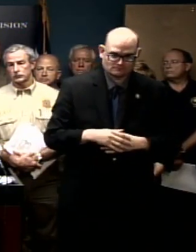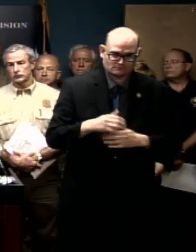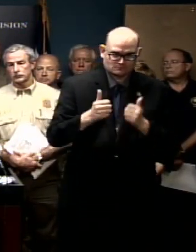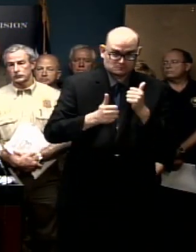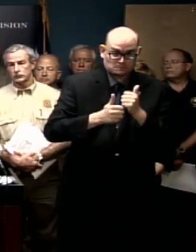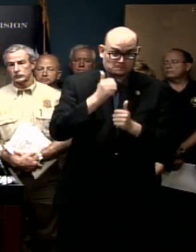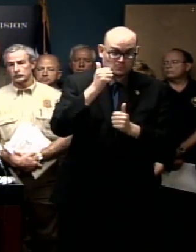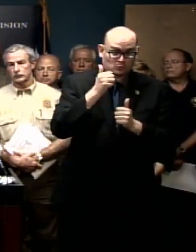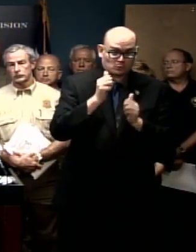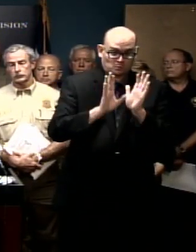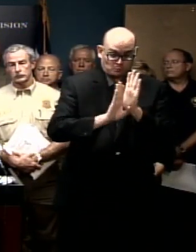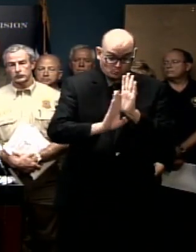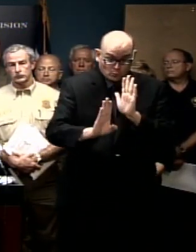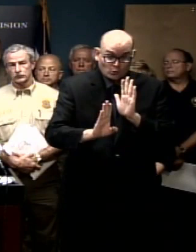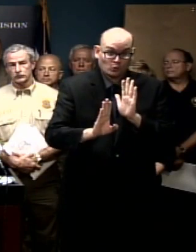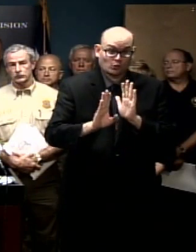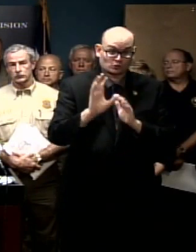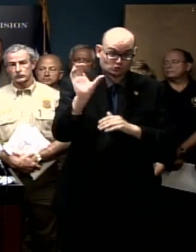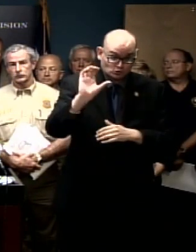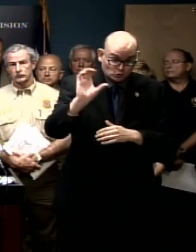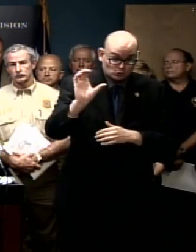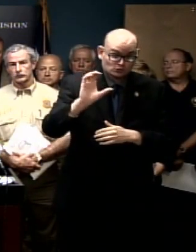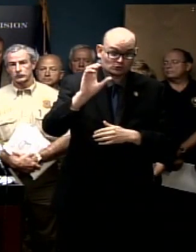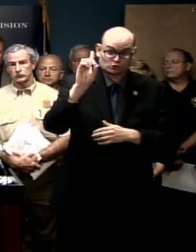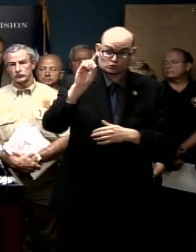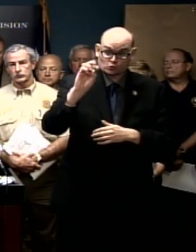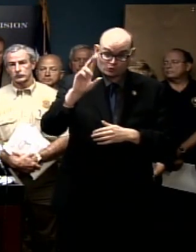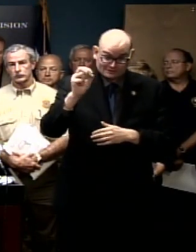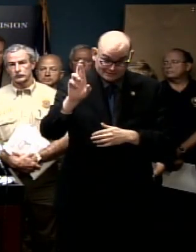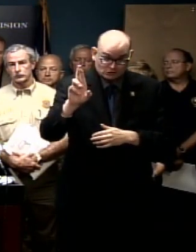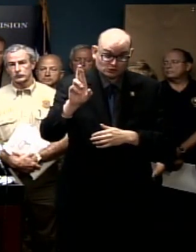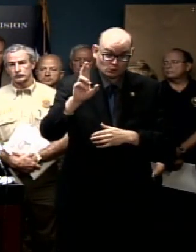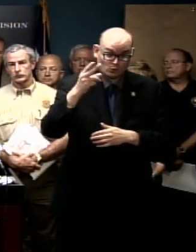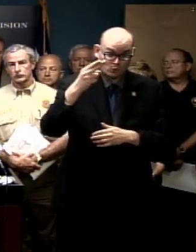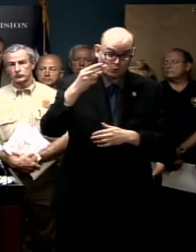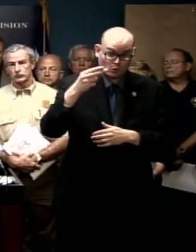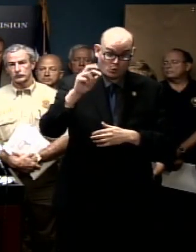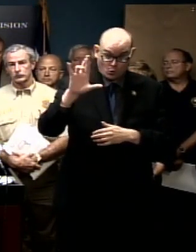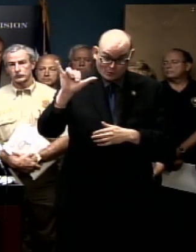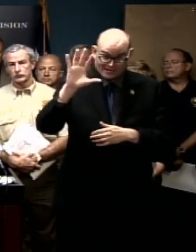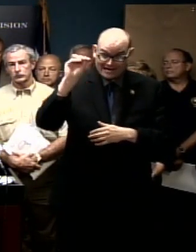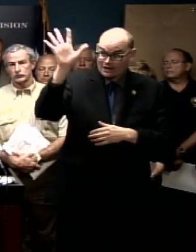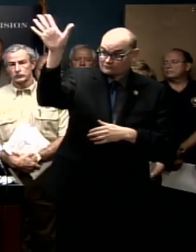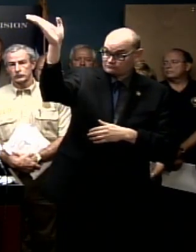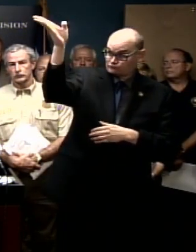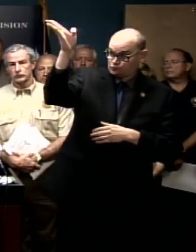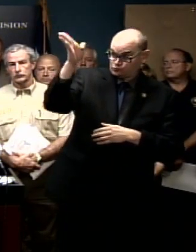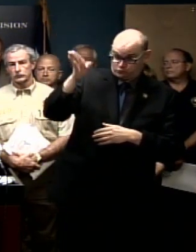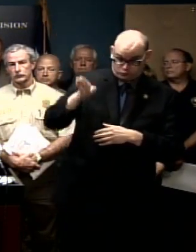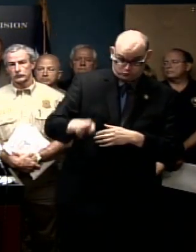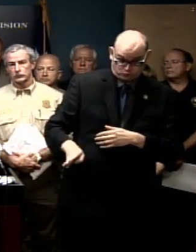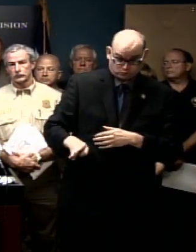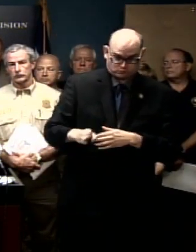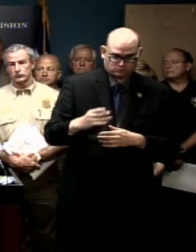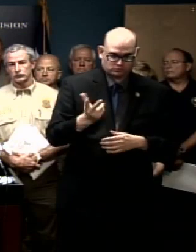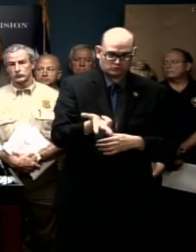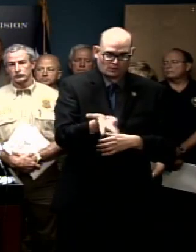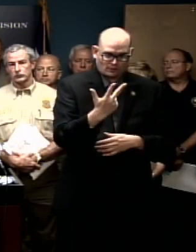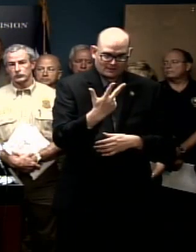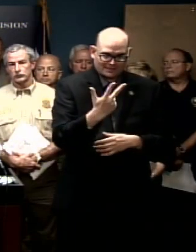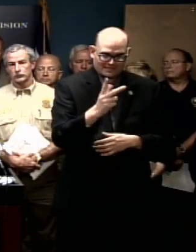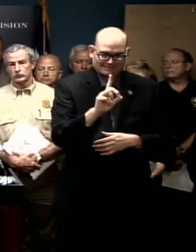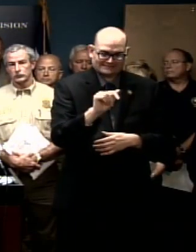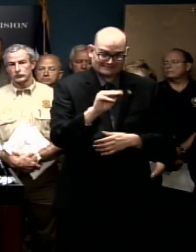Beaufort, Berkeley, Charleston, Dorchester, and Horry counties. We had 3 breached dams that